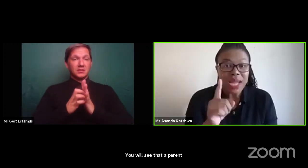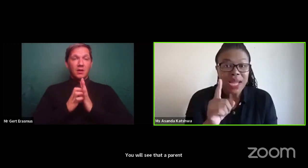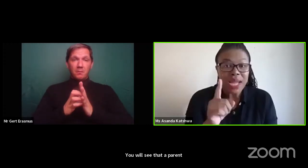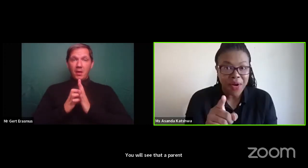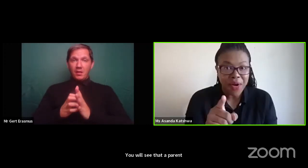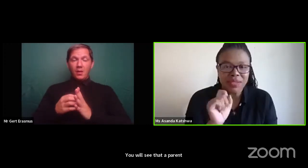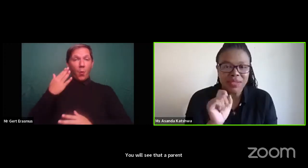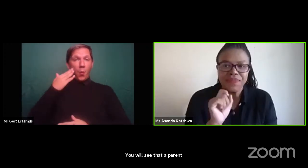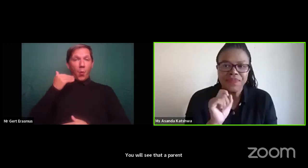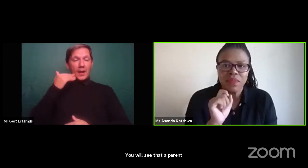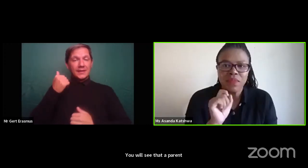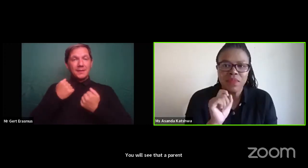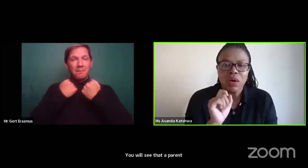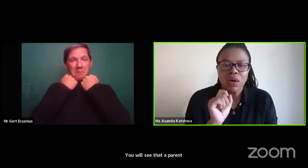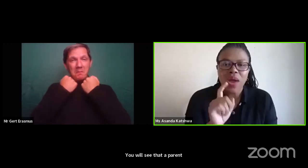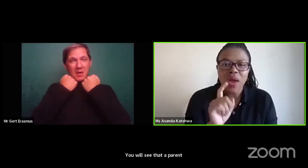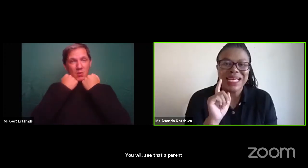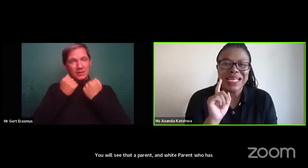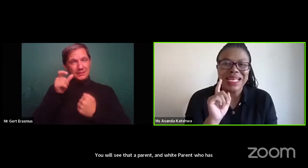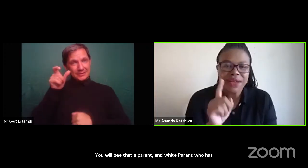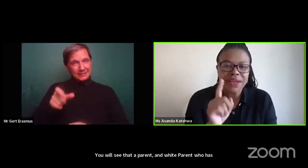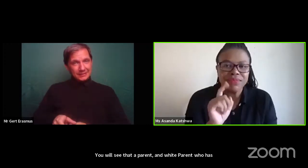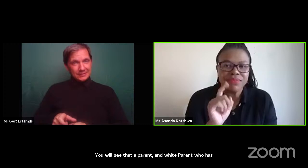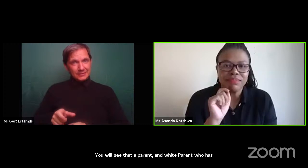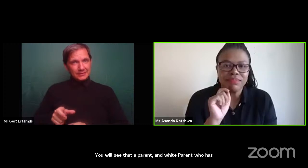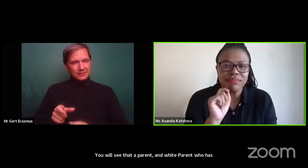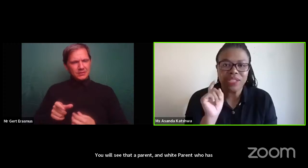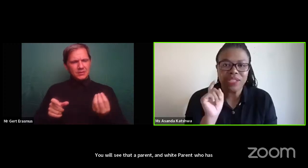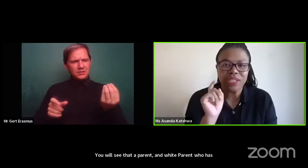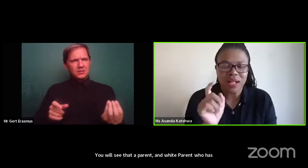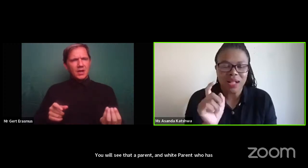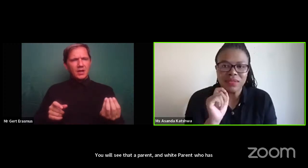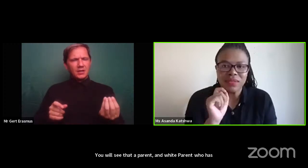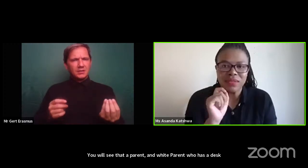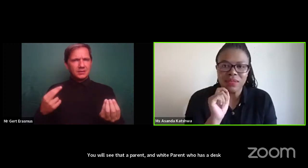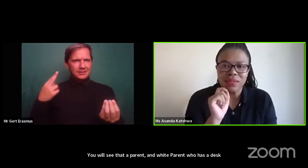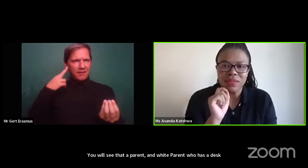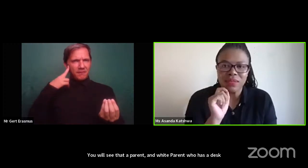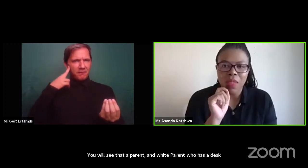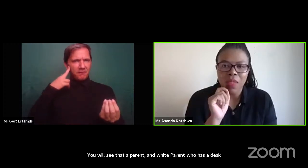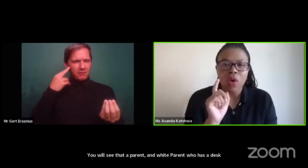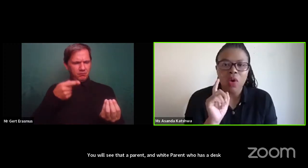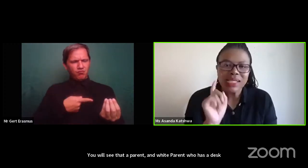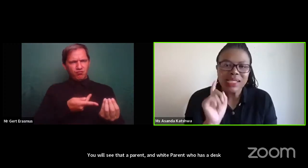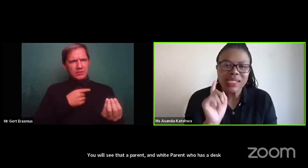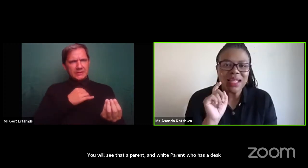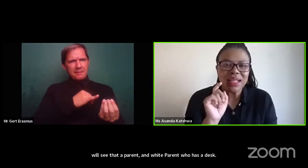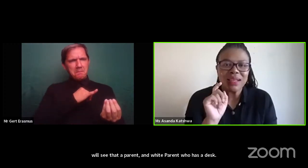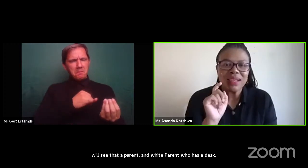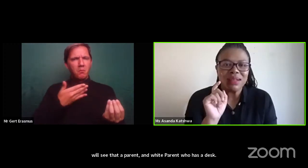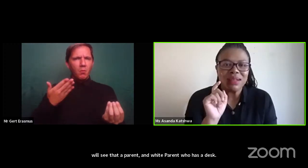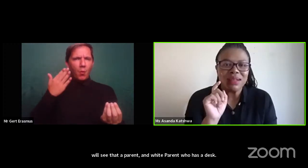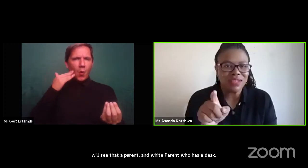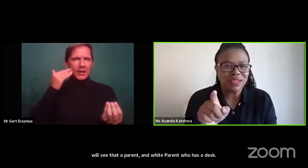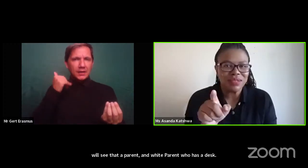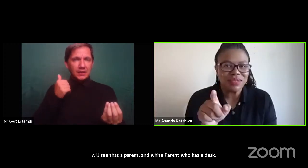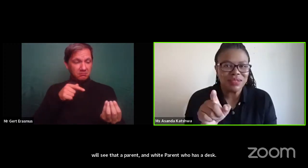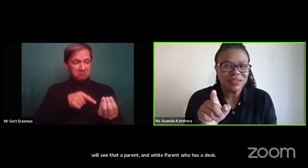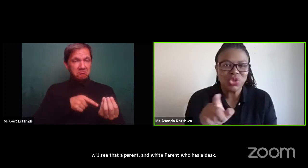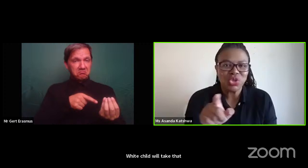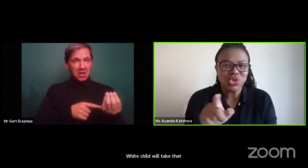white parent who has a deaf white child will take that